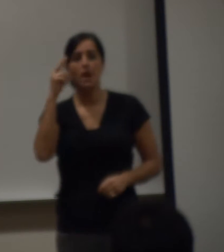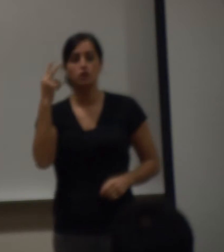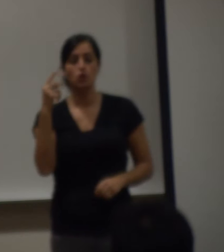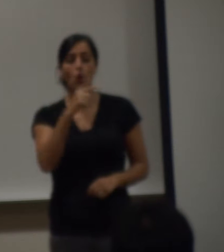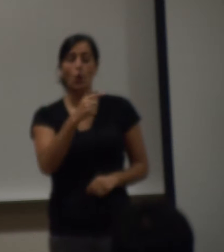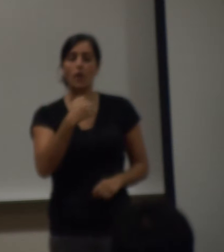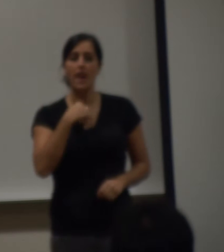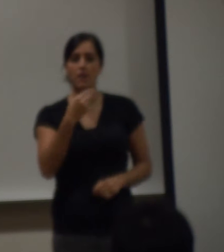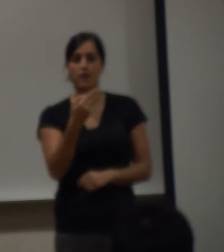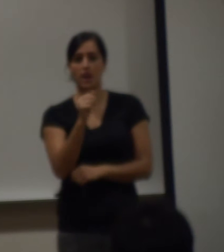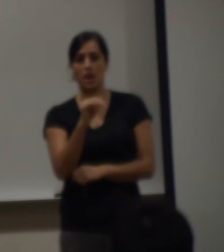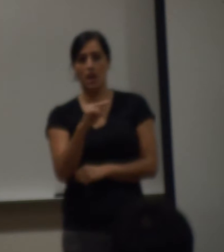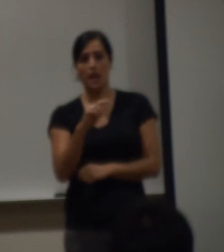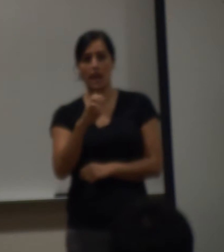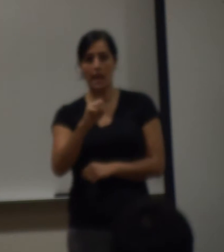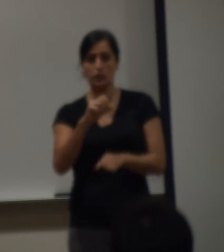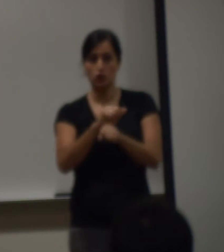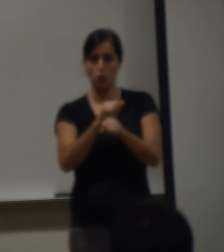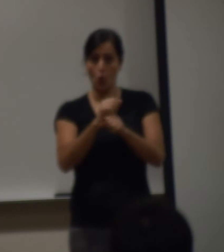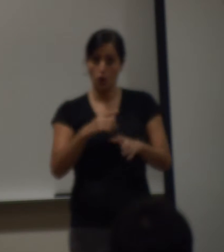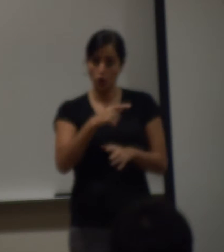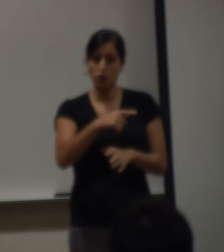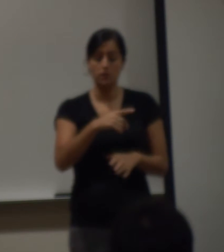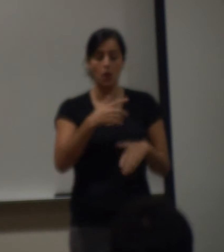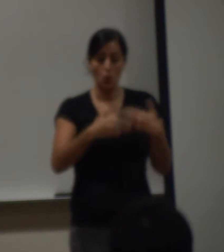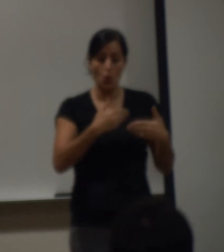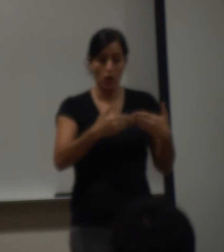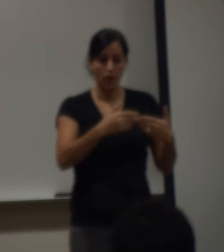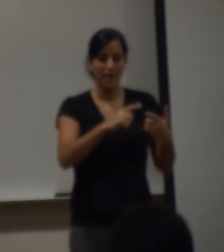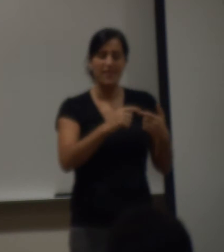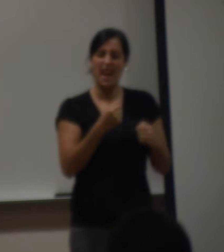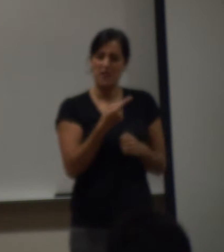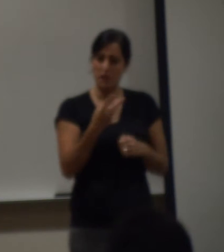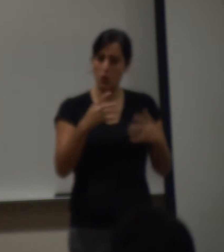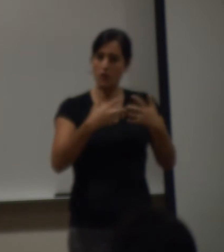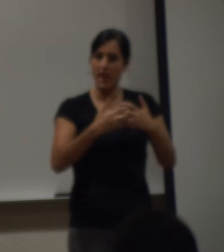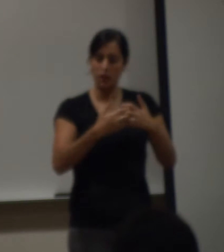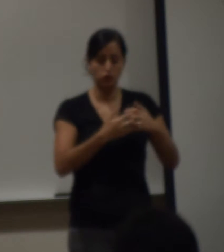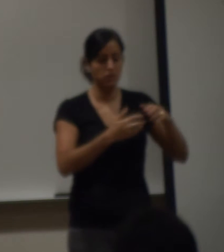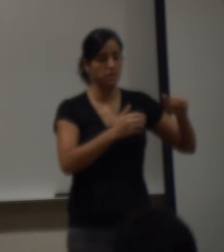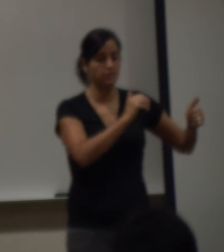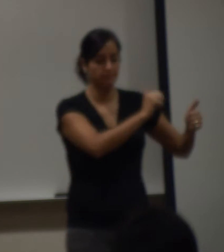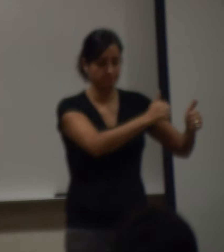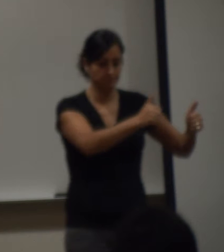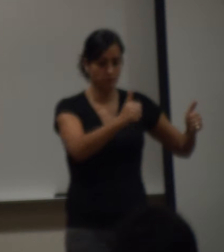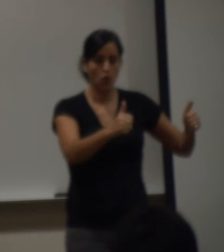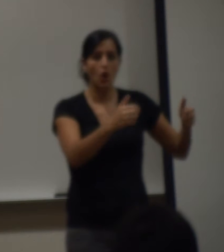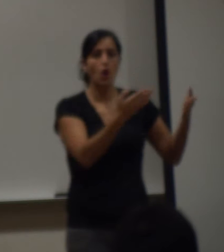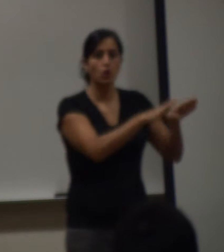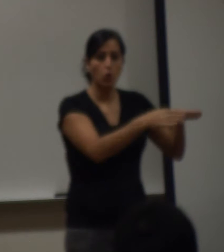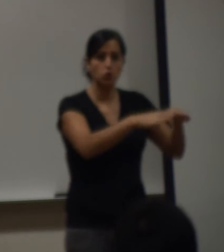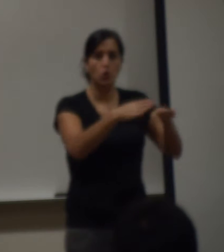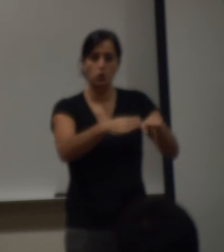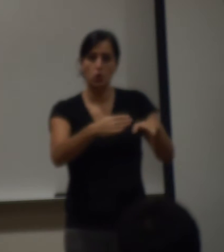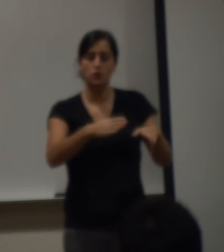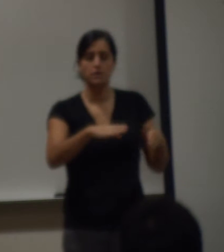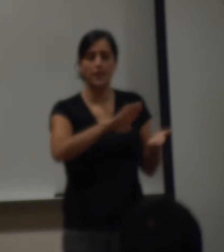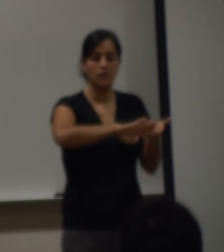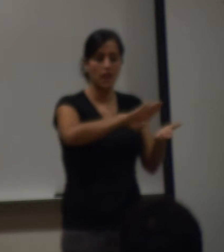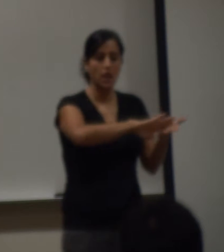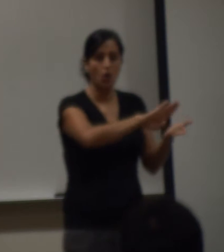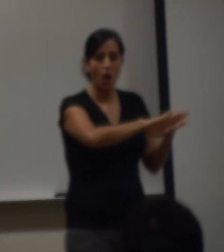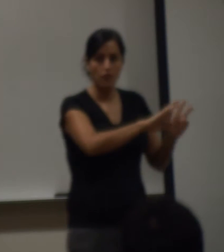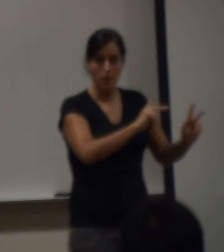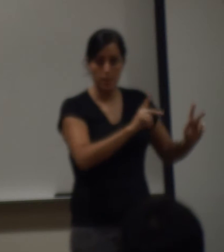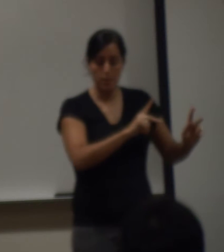Hanes workers had been working, they closed down a couple of factories, laid off a couple of hundred people.